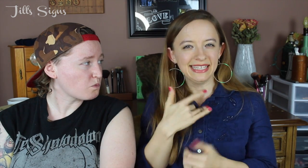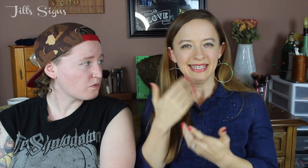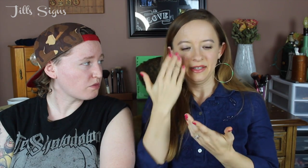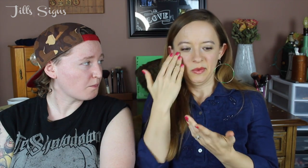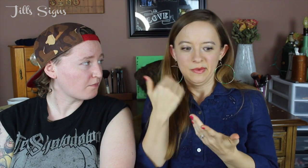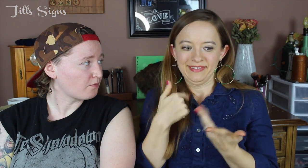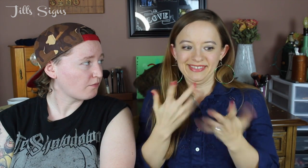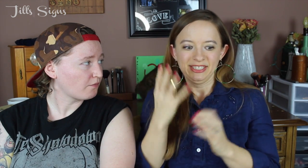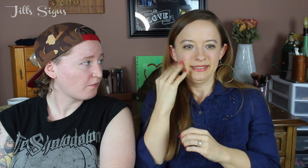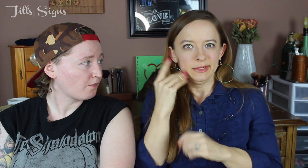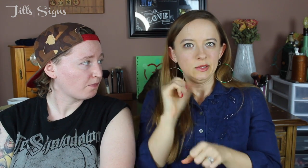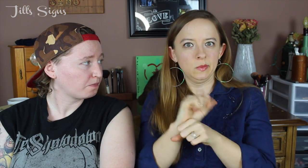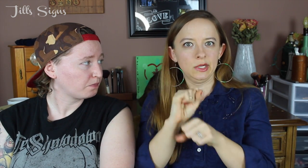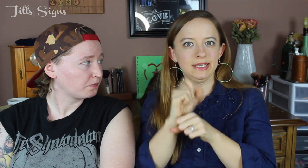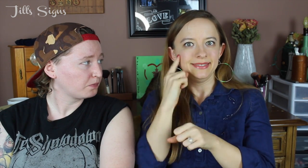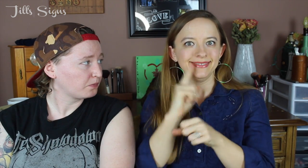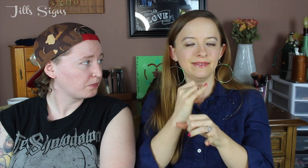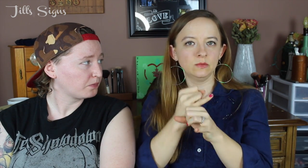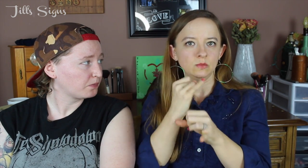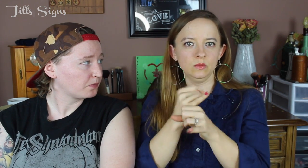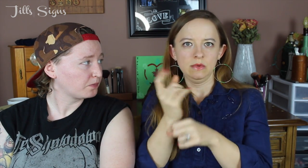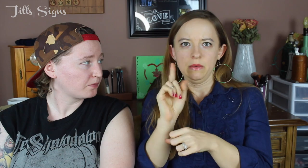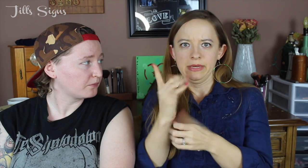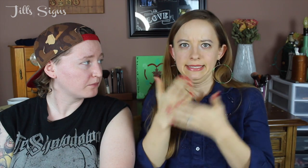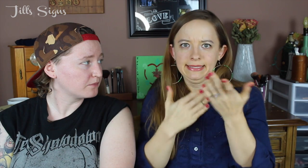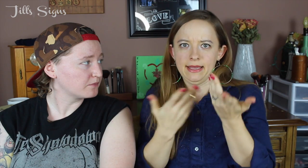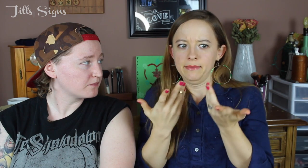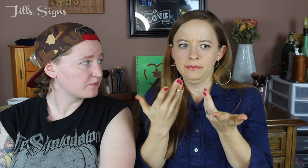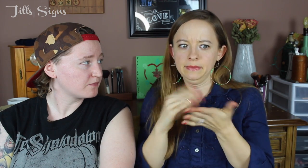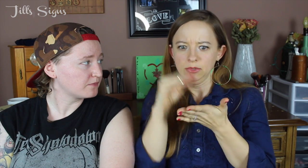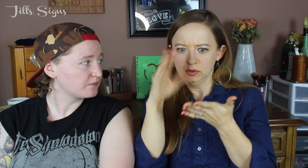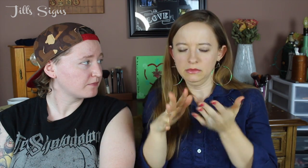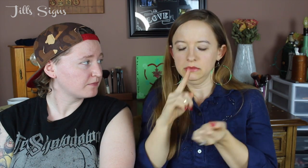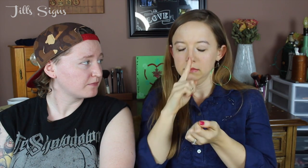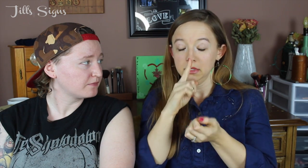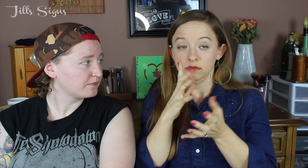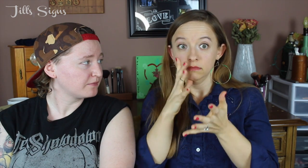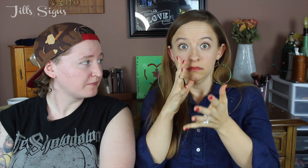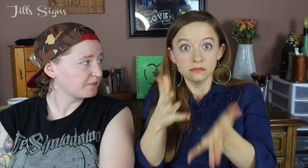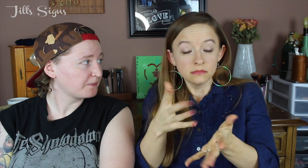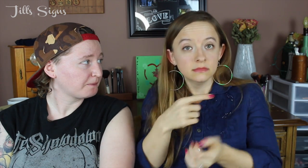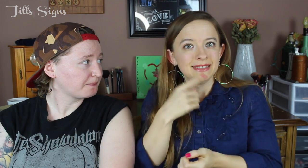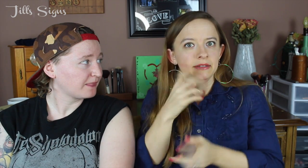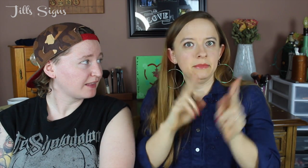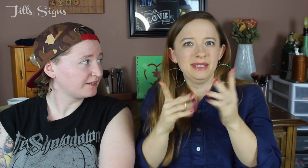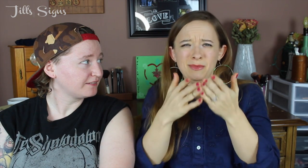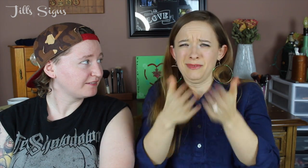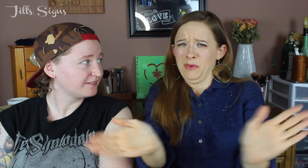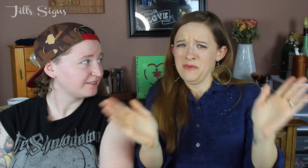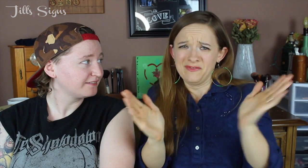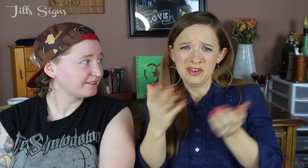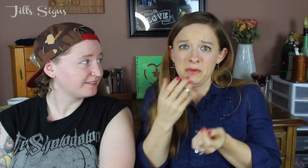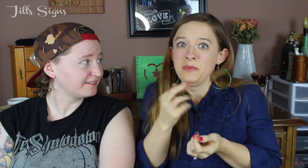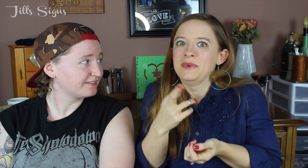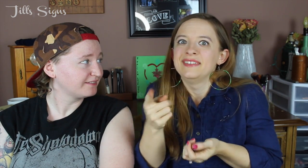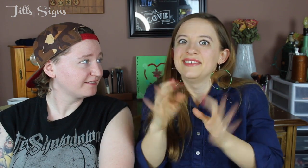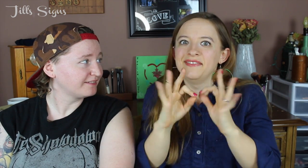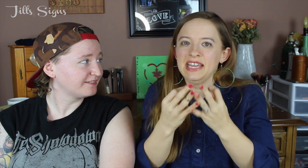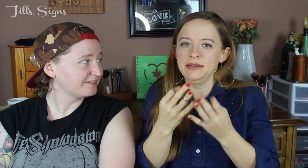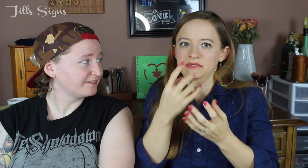you lose out on that feeling. And I've experienced that working at a deaf school where some of the students, really hate hearing people just in general, or